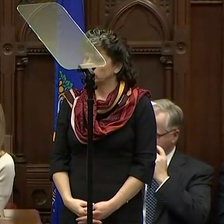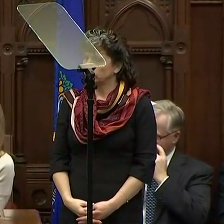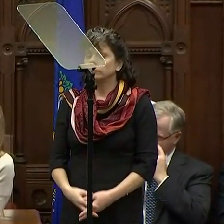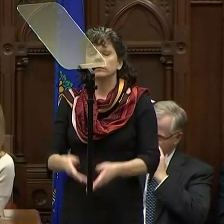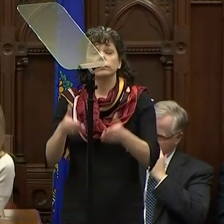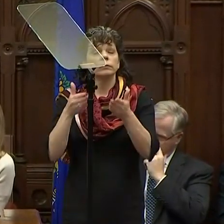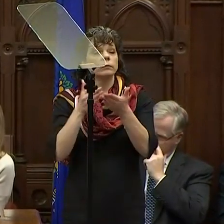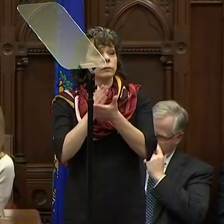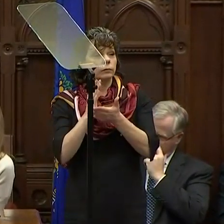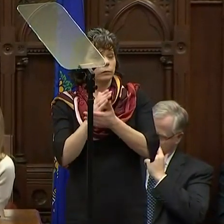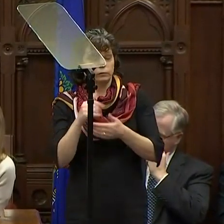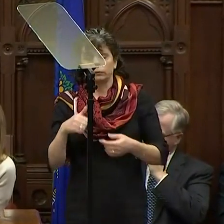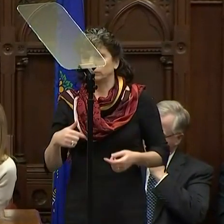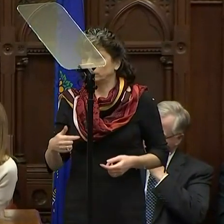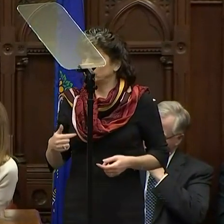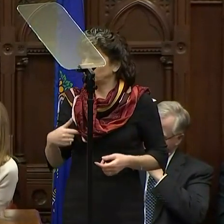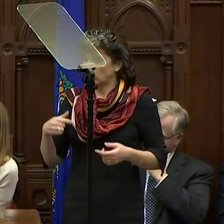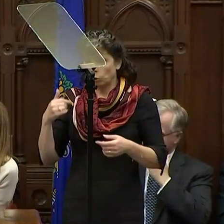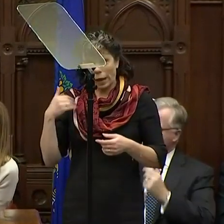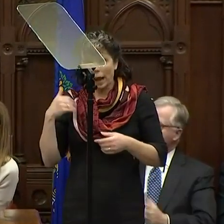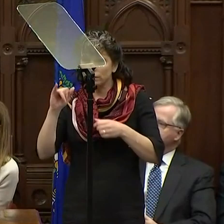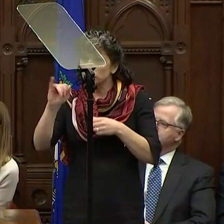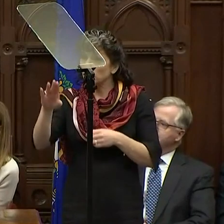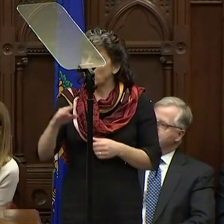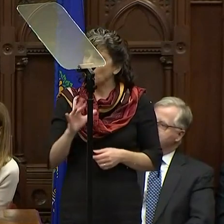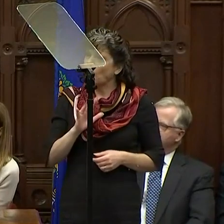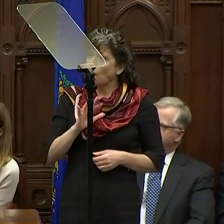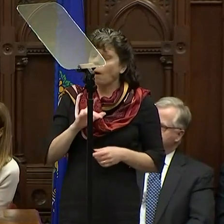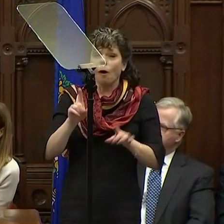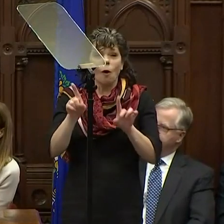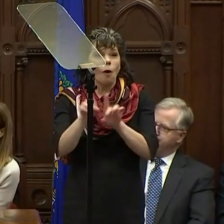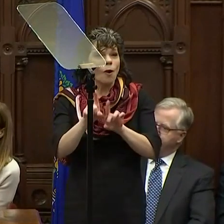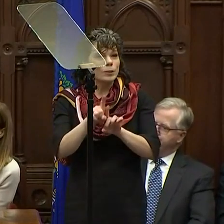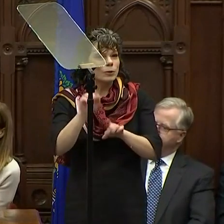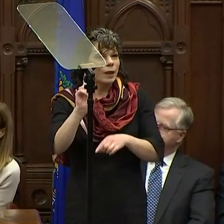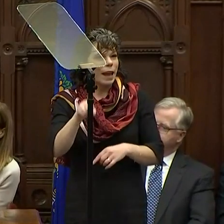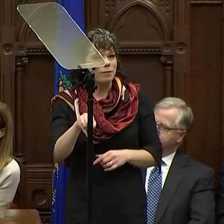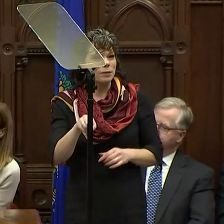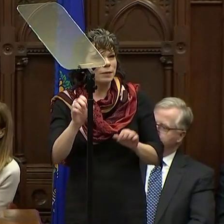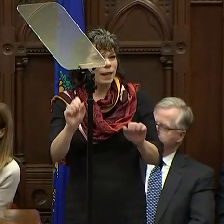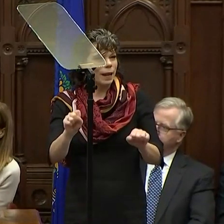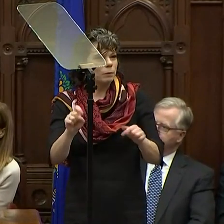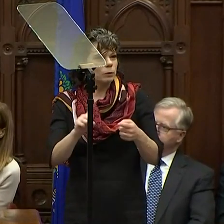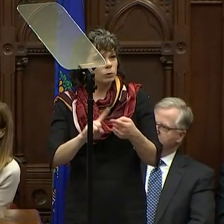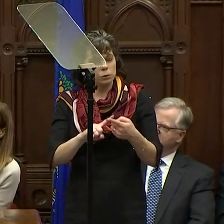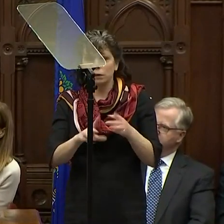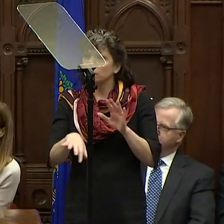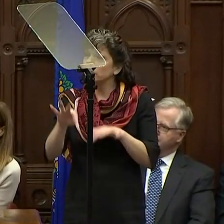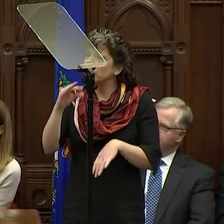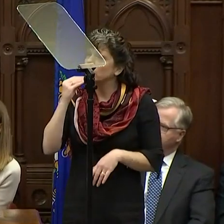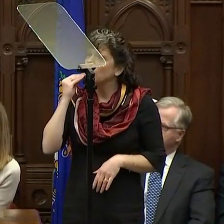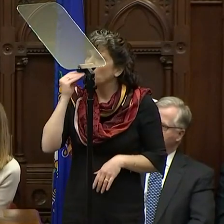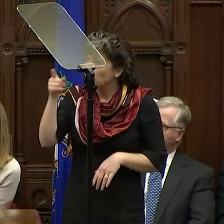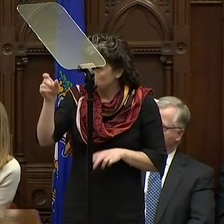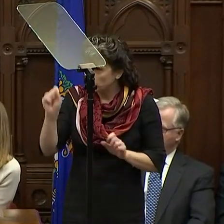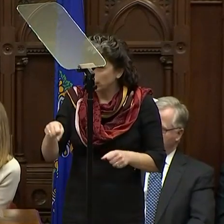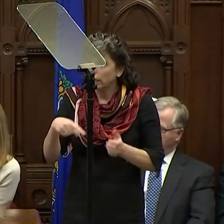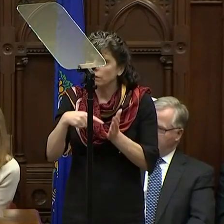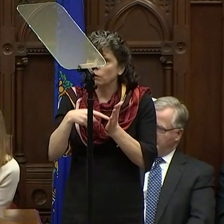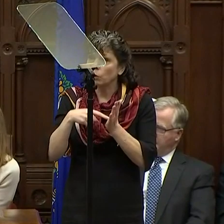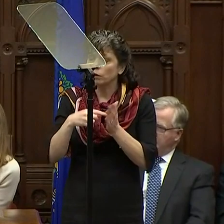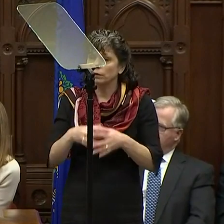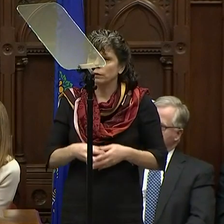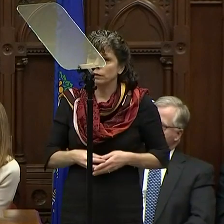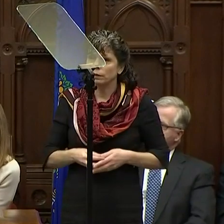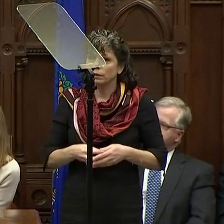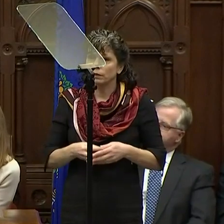All right, it's great if you got that job, but you also have to be able to find a home that you can afford.